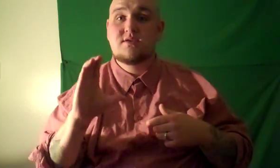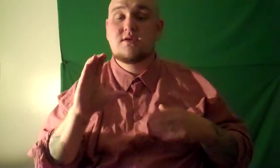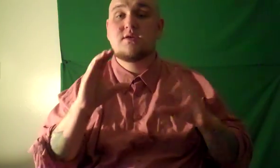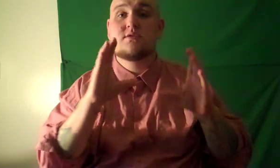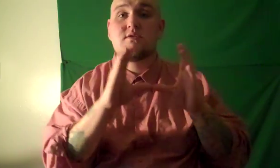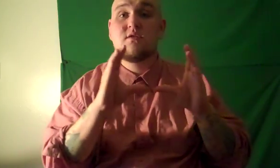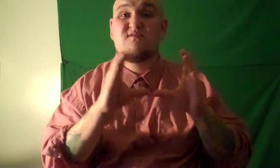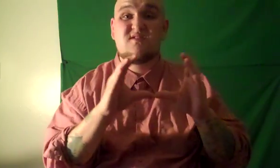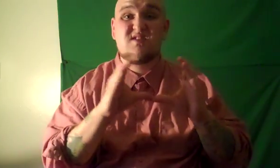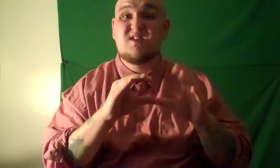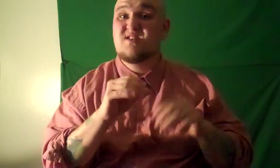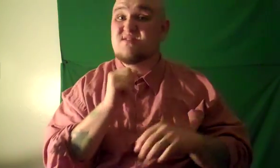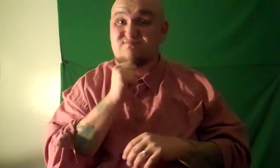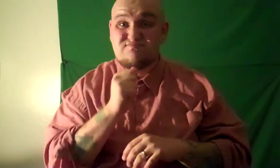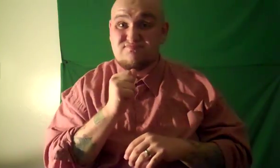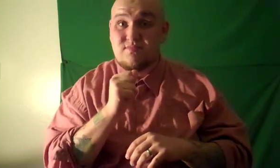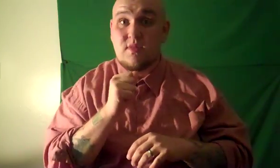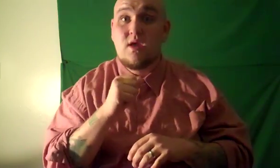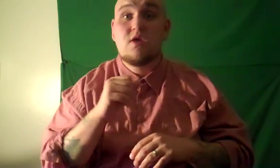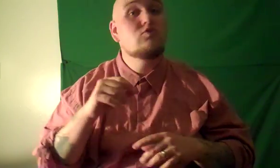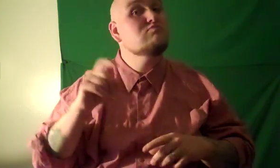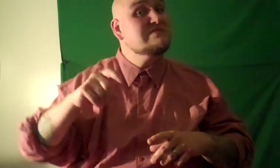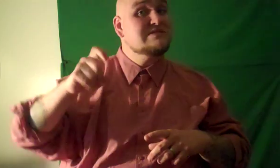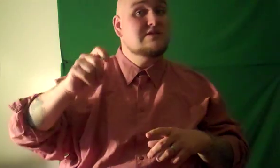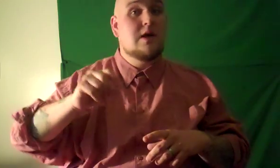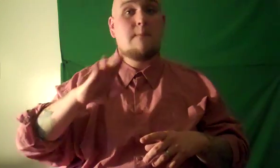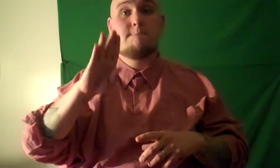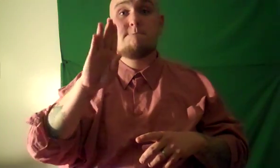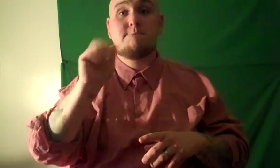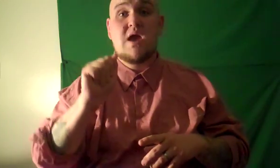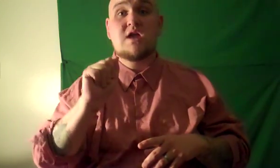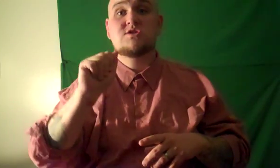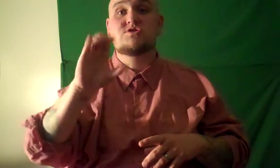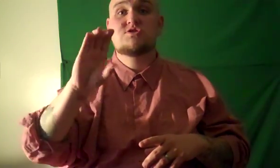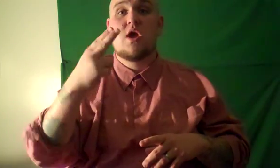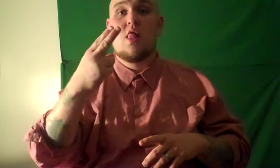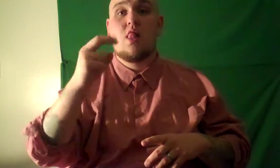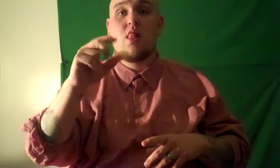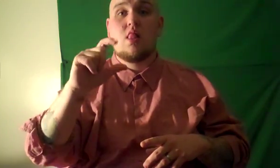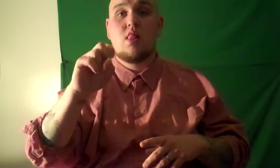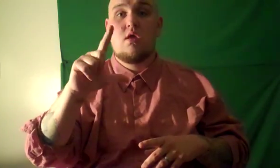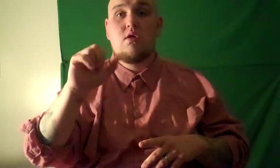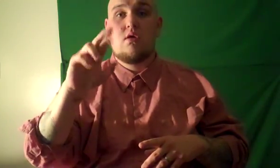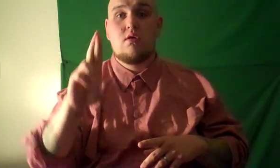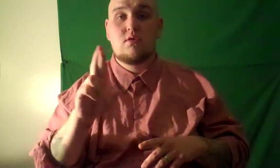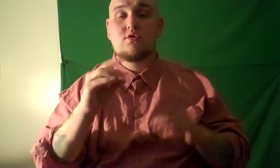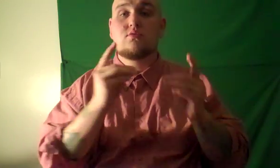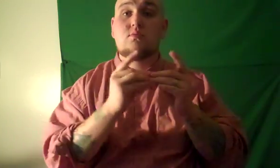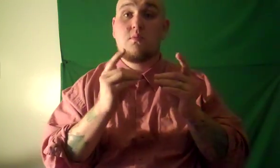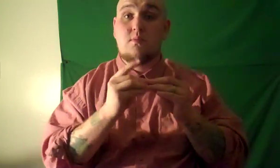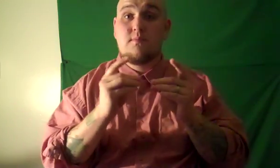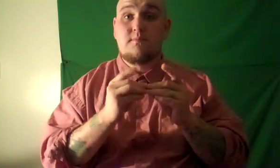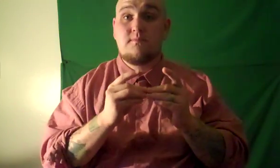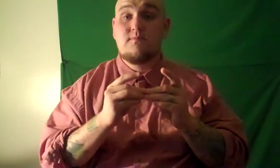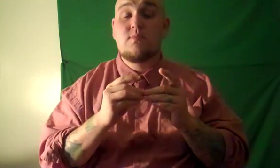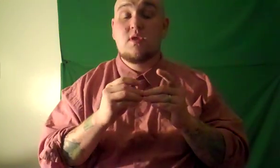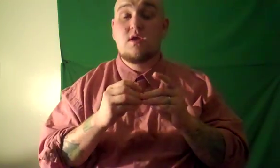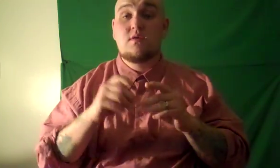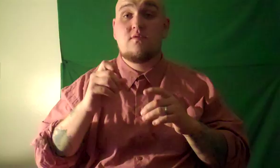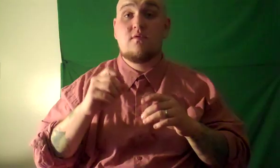have to have a bachelor's degree to be able to take the performance test. Now, your degree does not have to be in sign language.